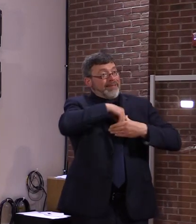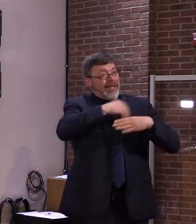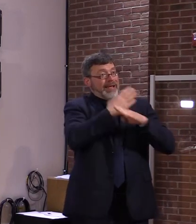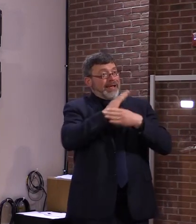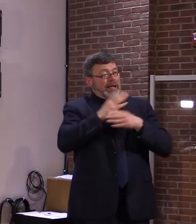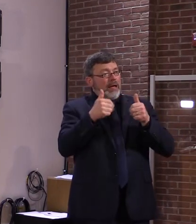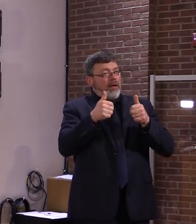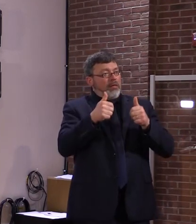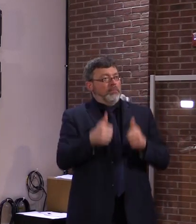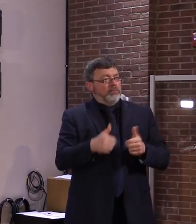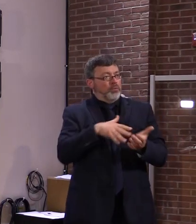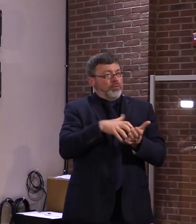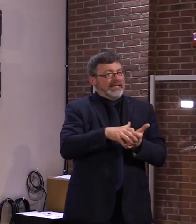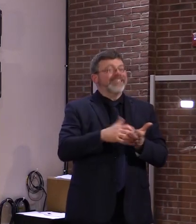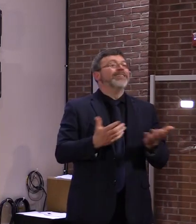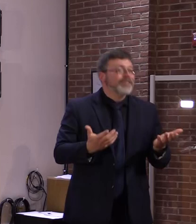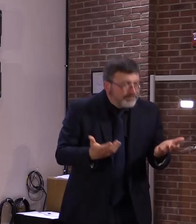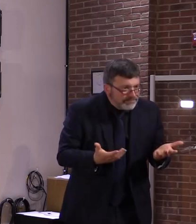provider about what is right for you.